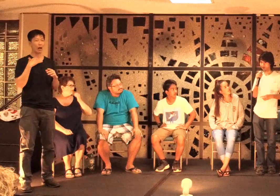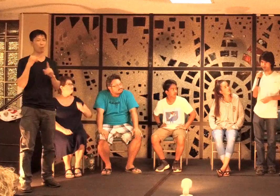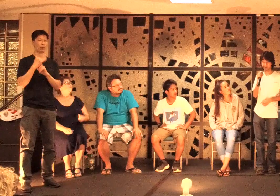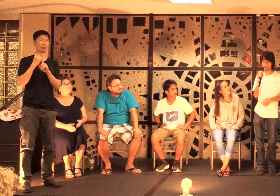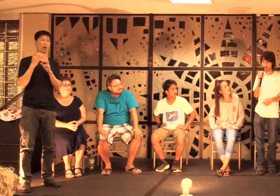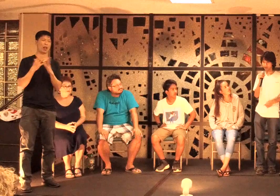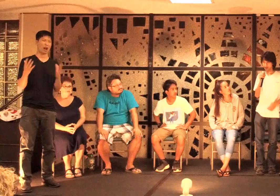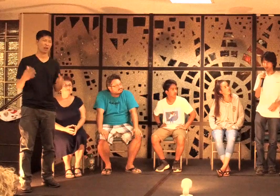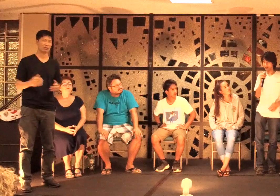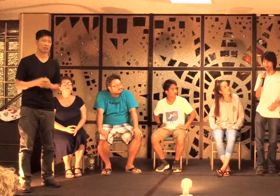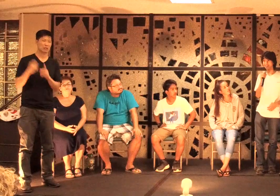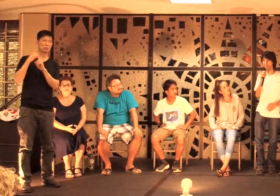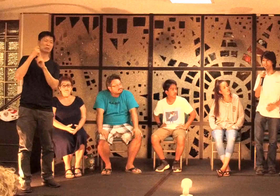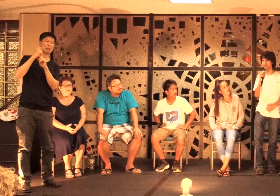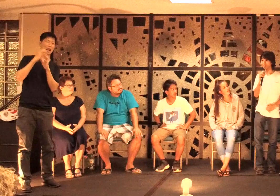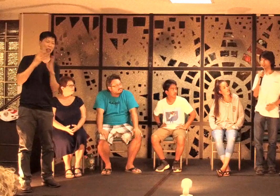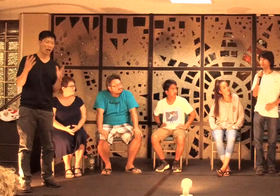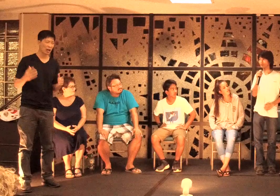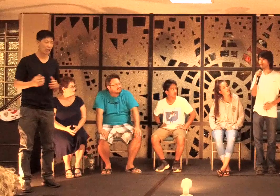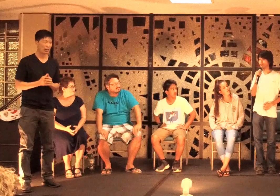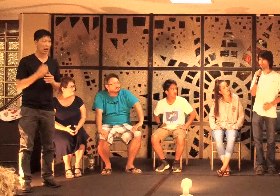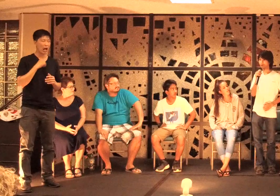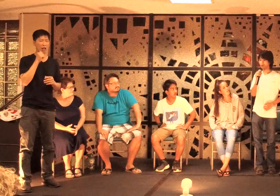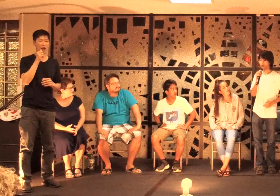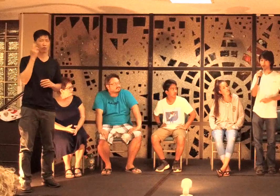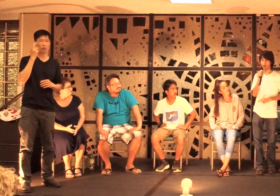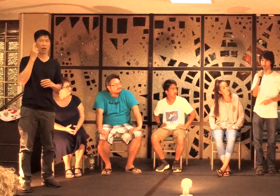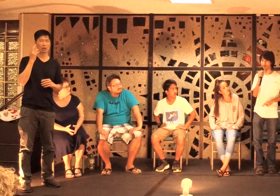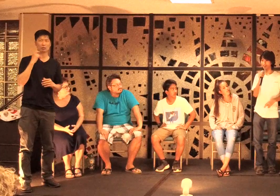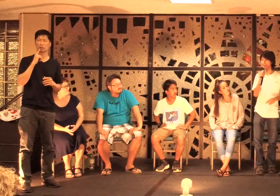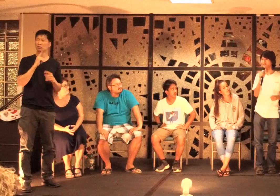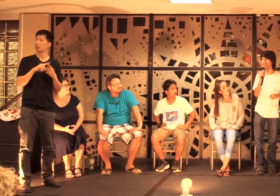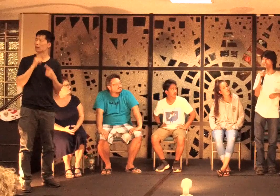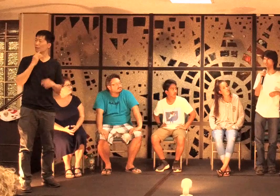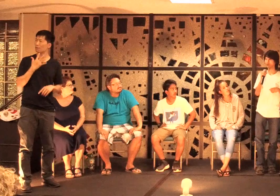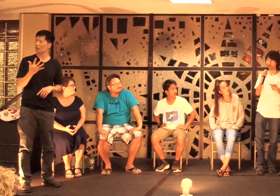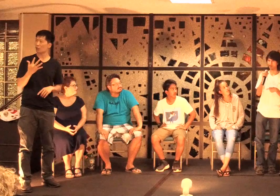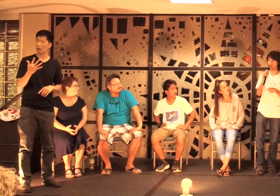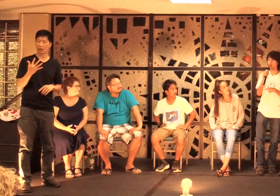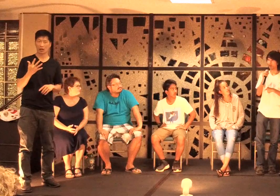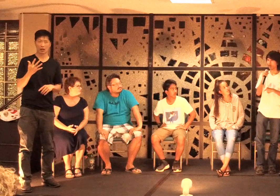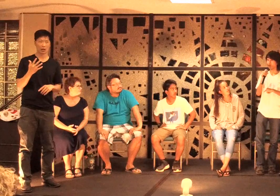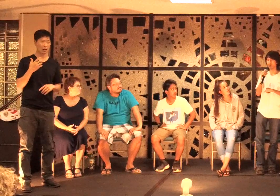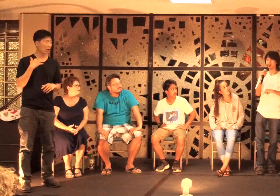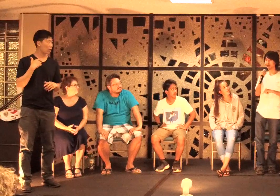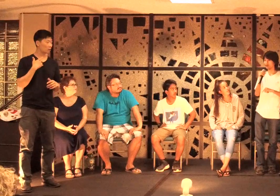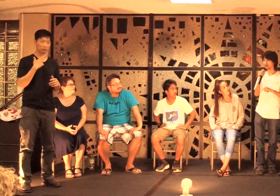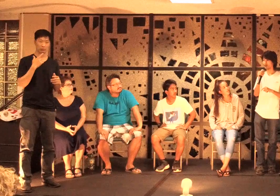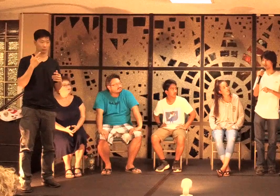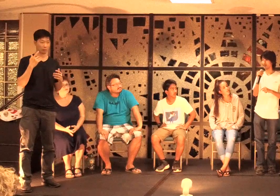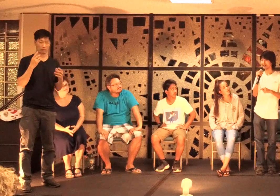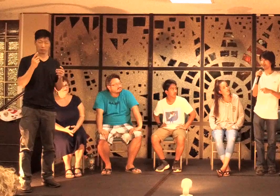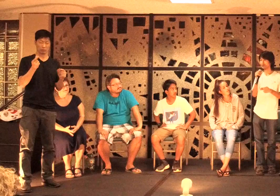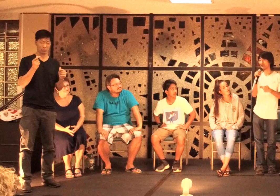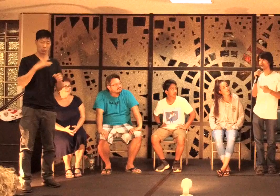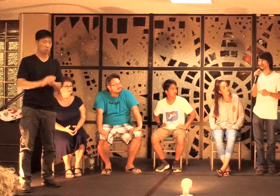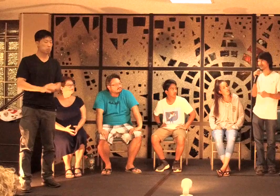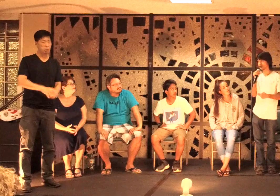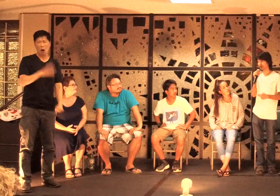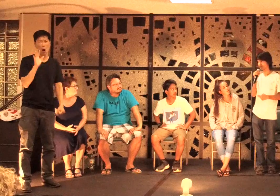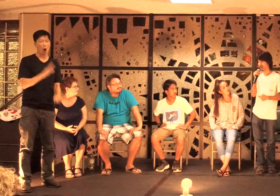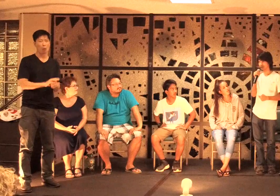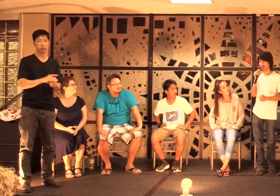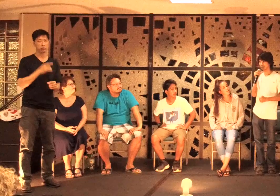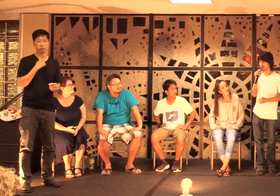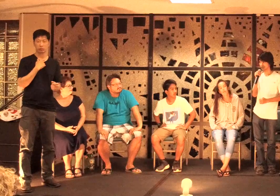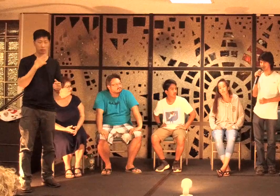lot. And I didn't realize until like fifth grade. And I turned red all the way up to the end of